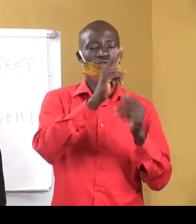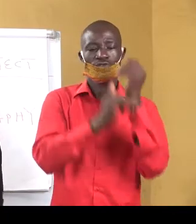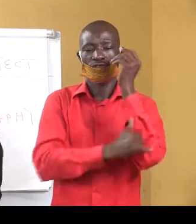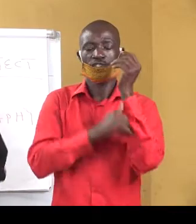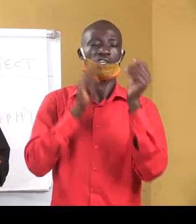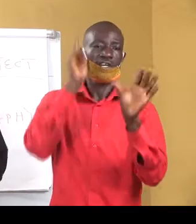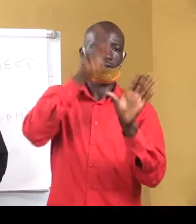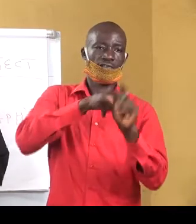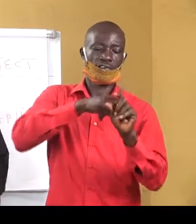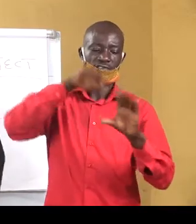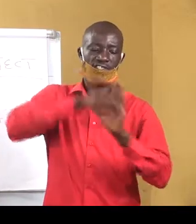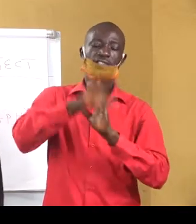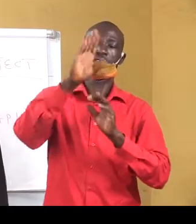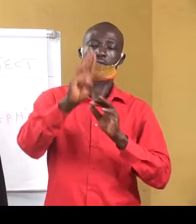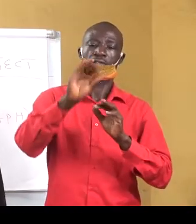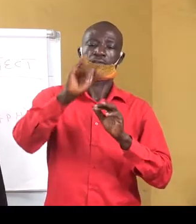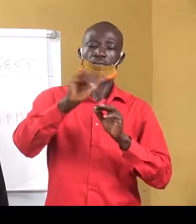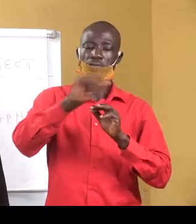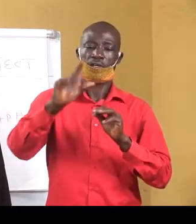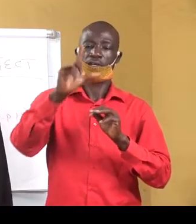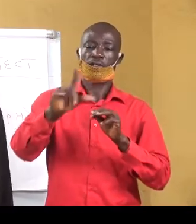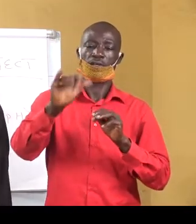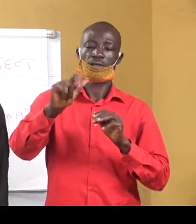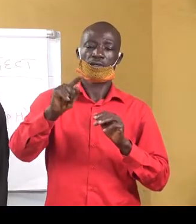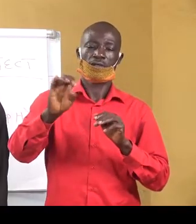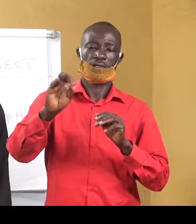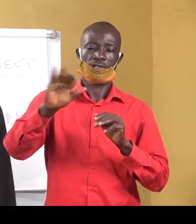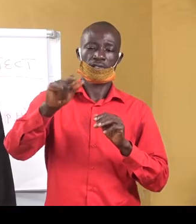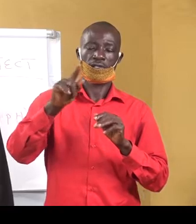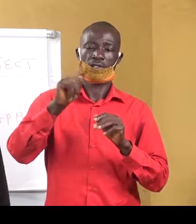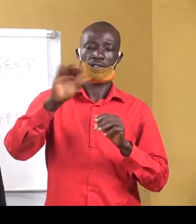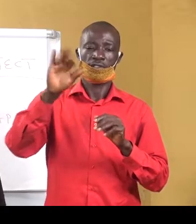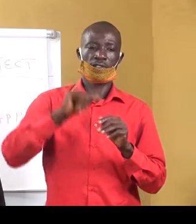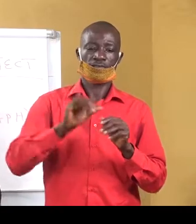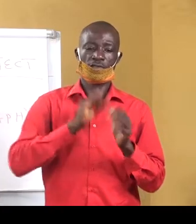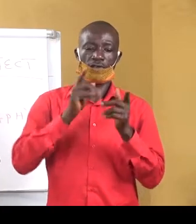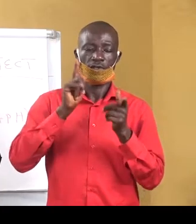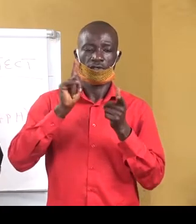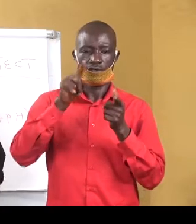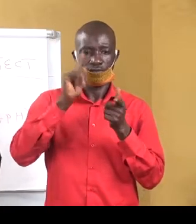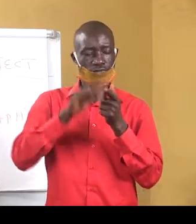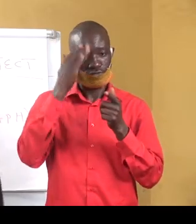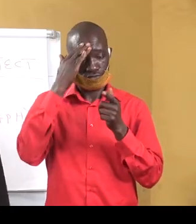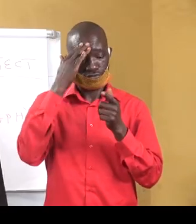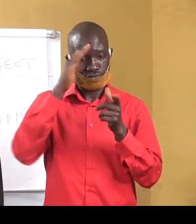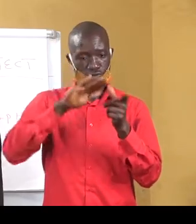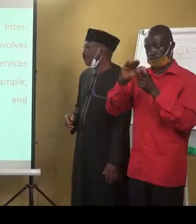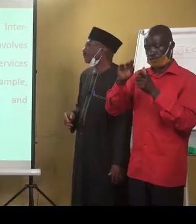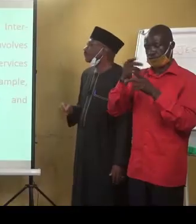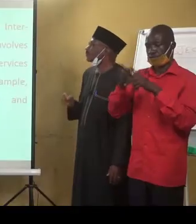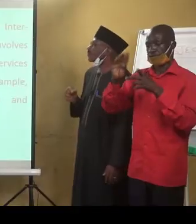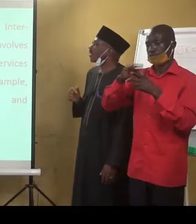China trade together. That is bilateral trade. Students, I want you to take note of the difference.